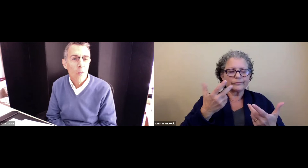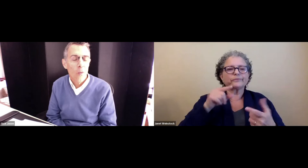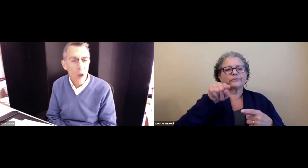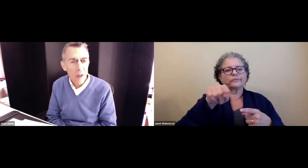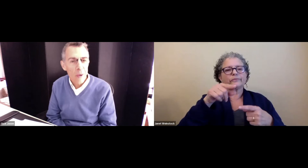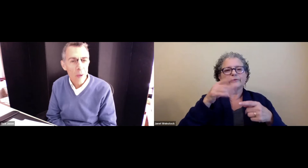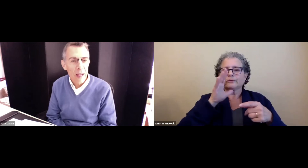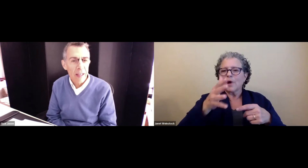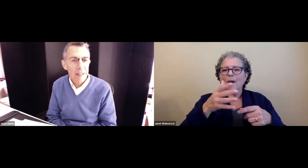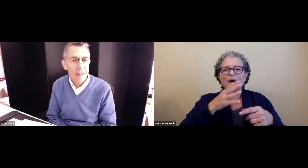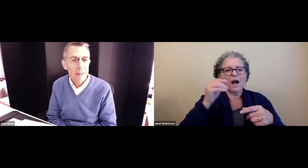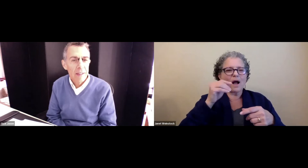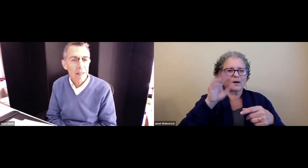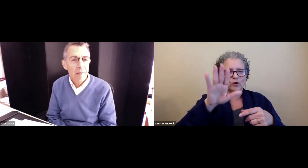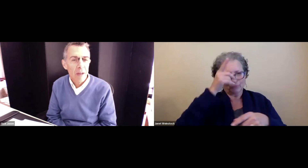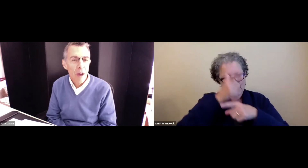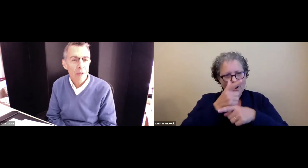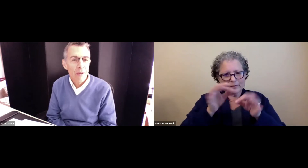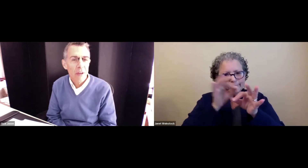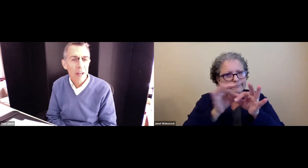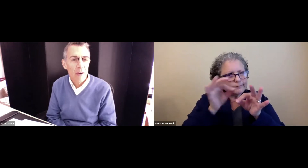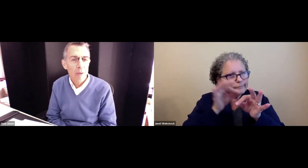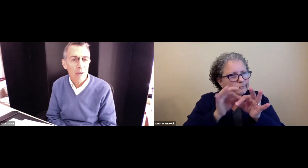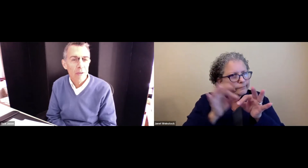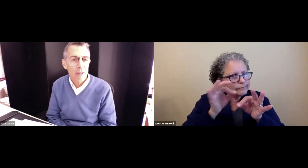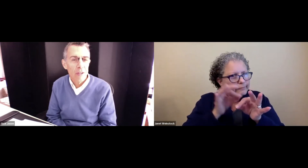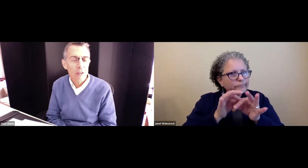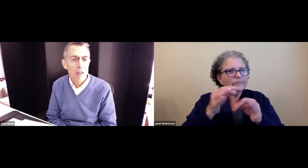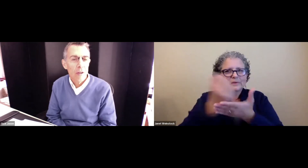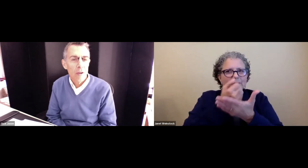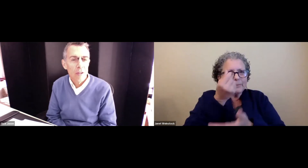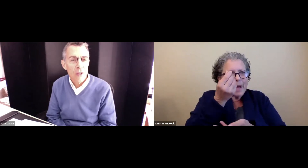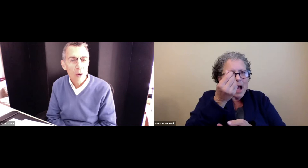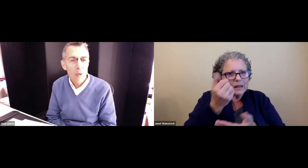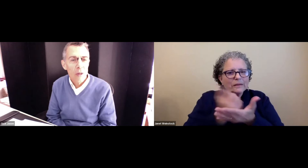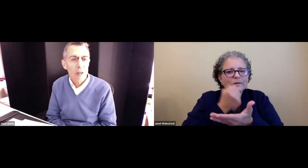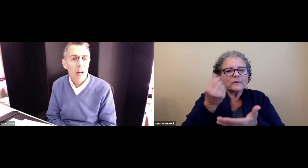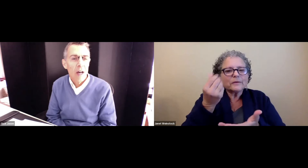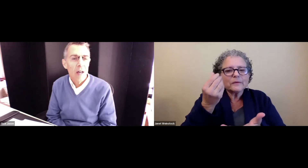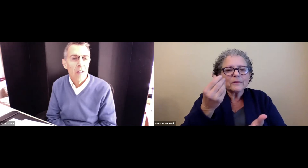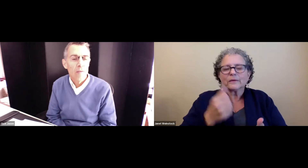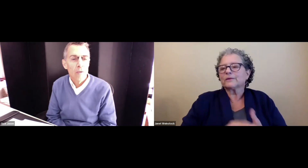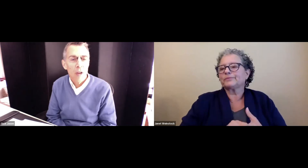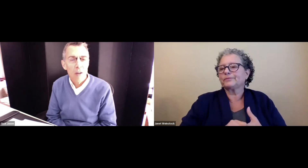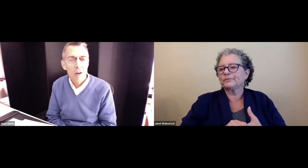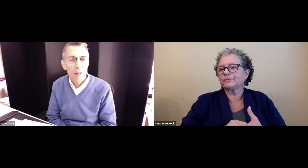While they were waiting, my grandmother and her brother, Richard, learned to sew, tried to earn a little